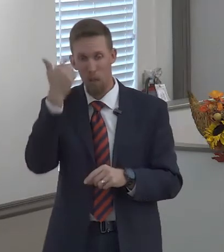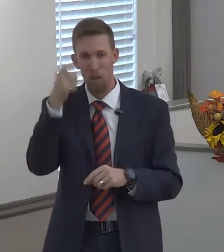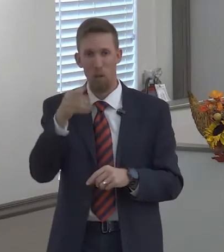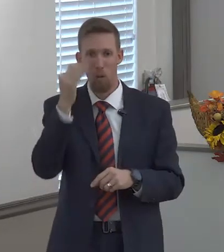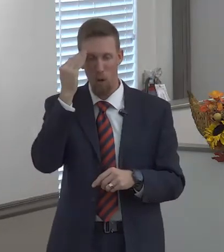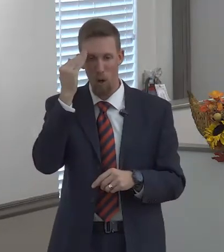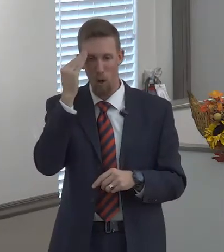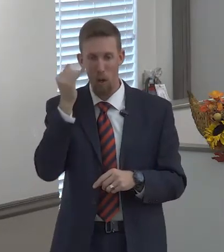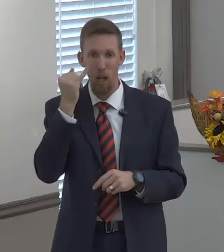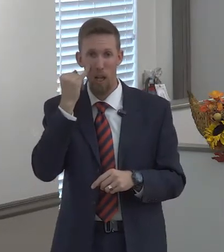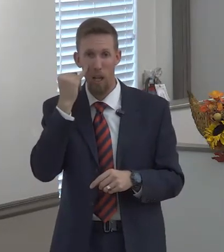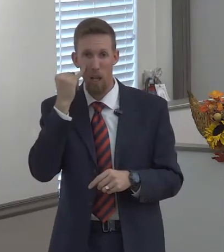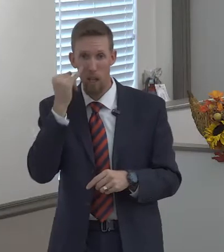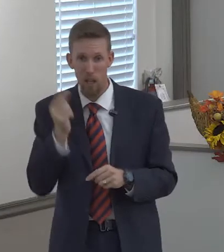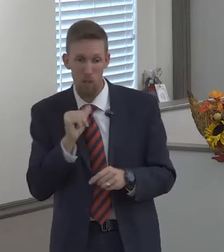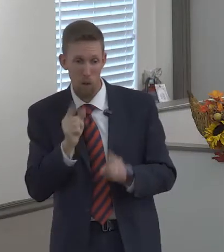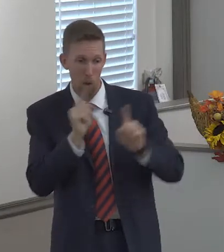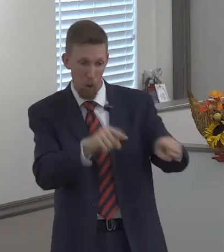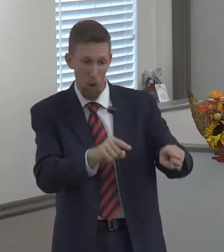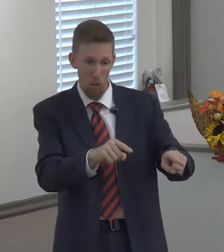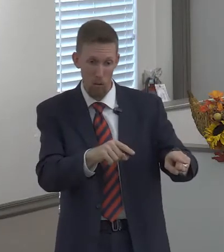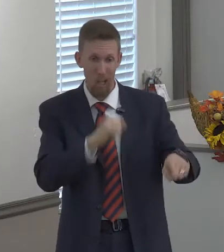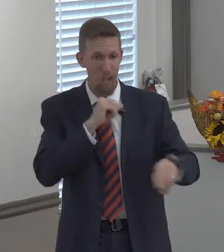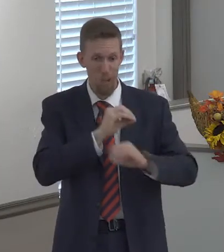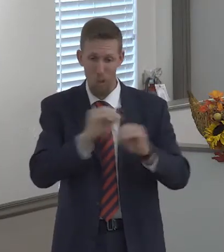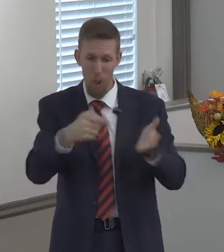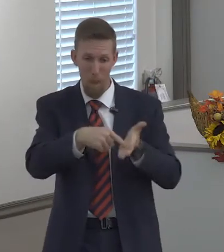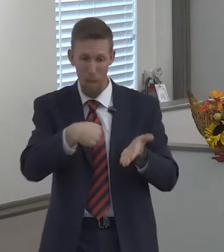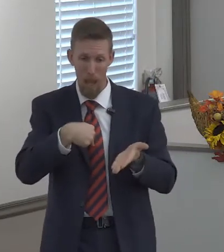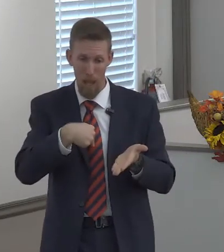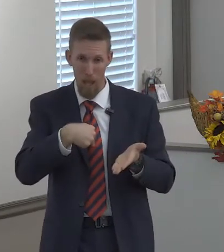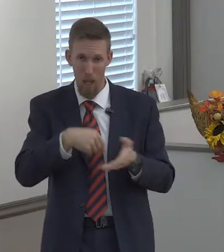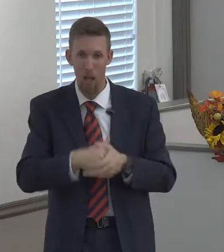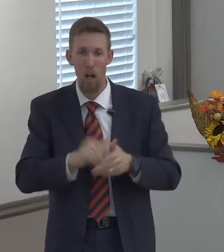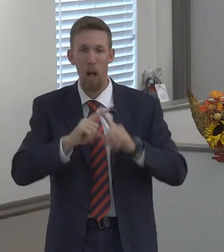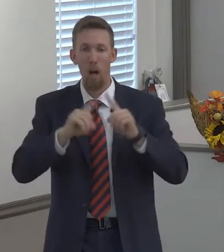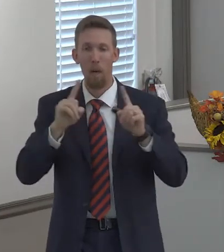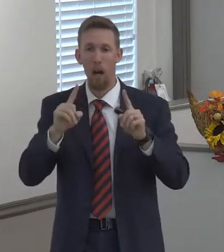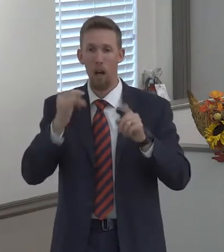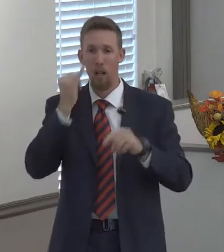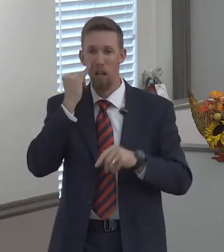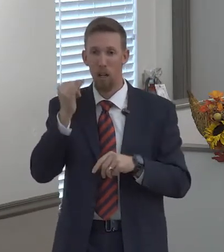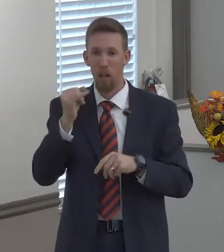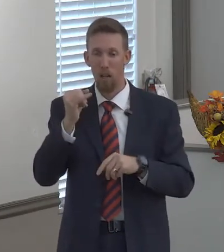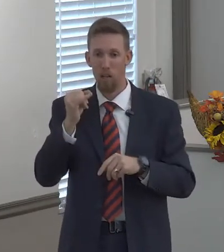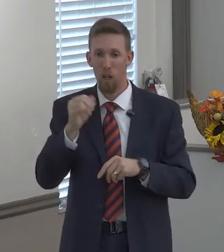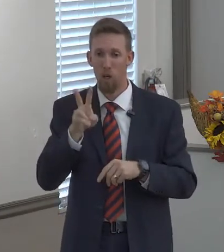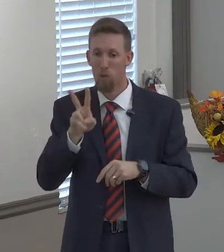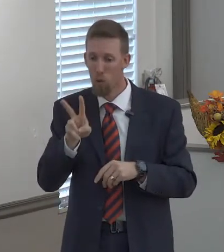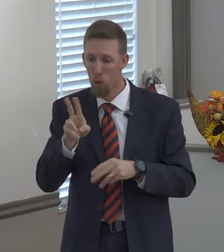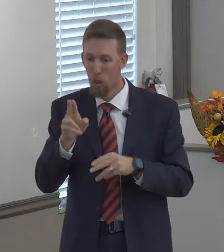people often that they're moving. I say, have you found a good